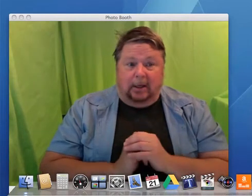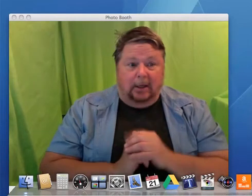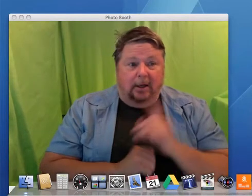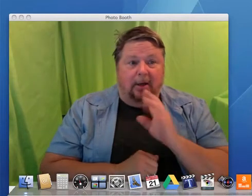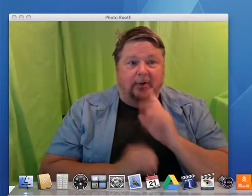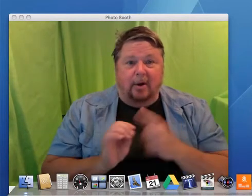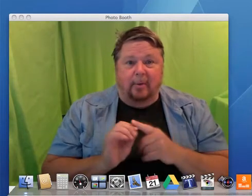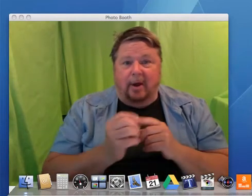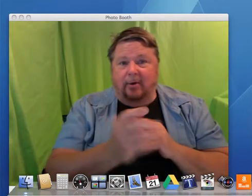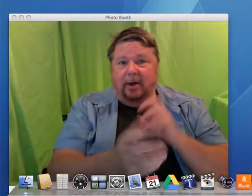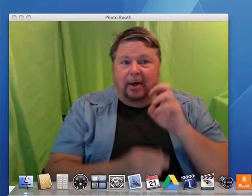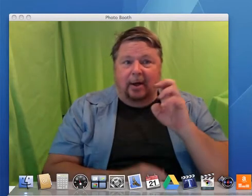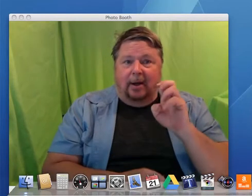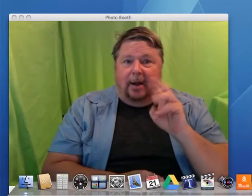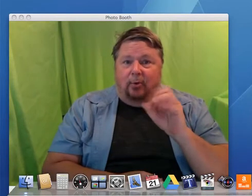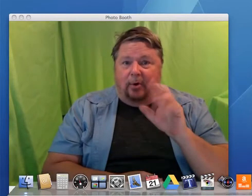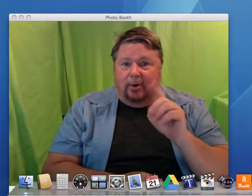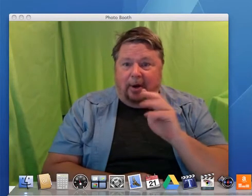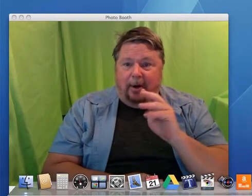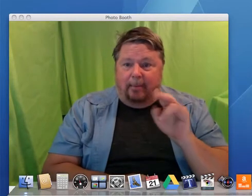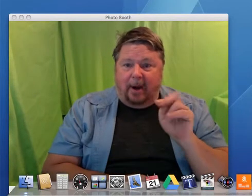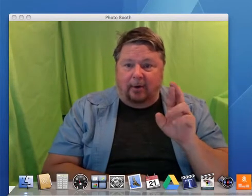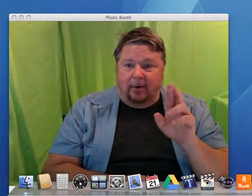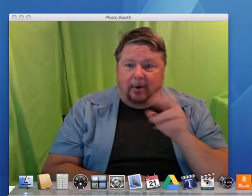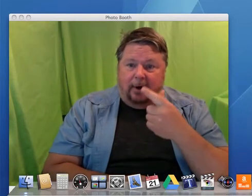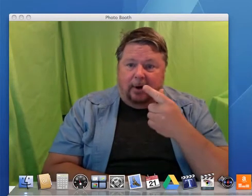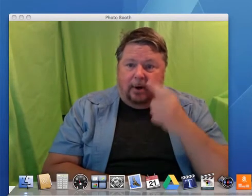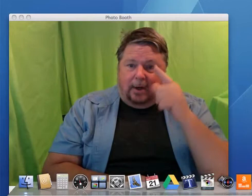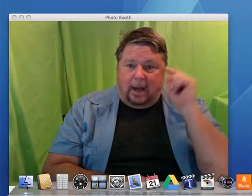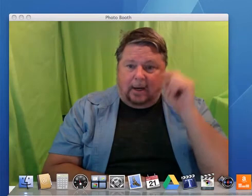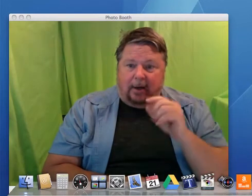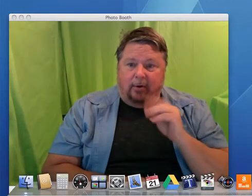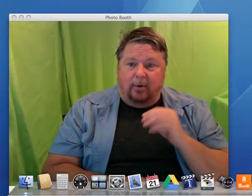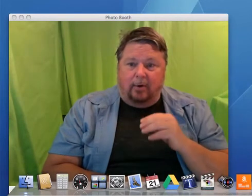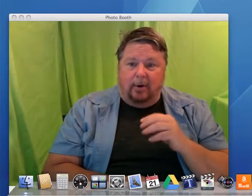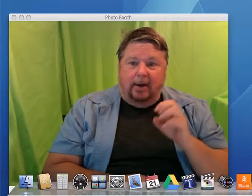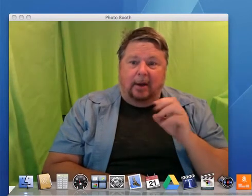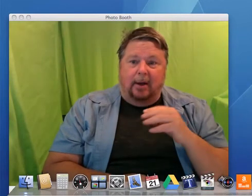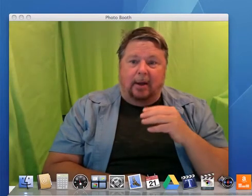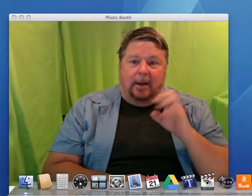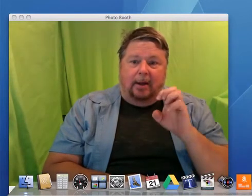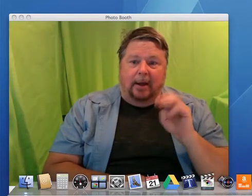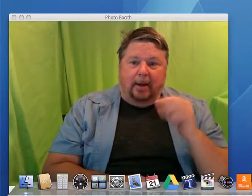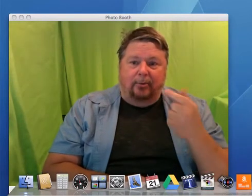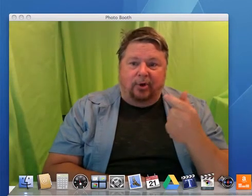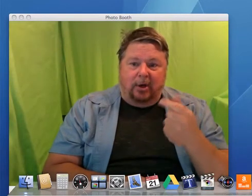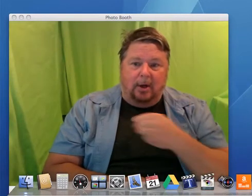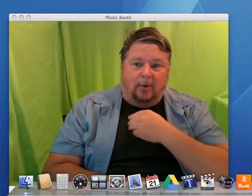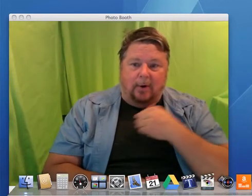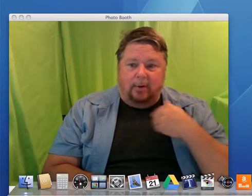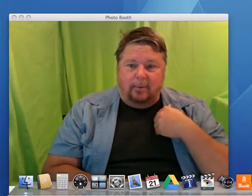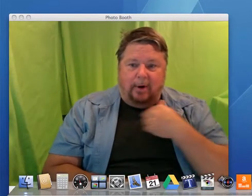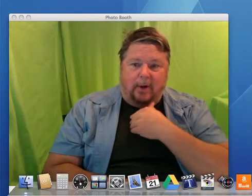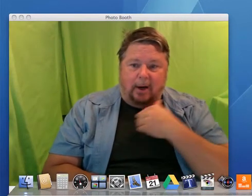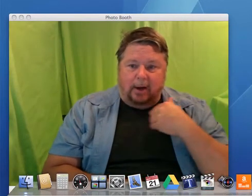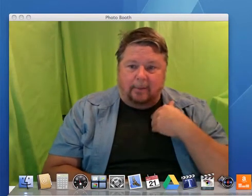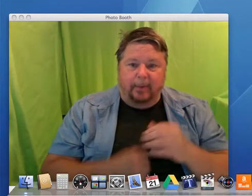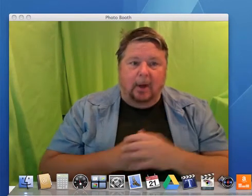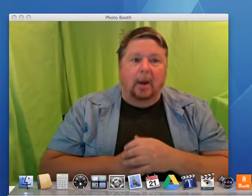People, let's talk about Edward Minor Gallaudet, or EMG, or Edward